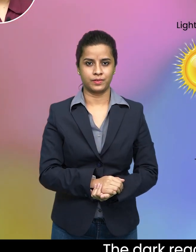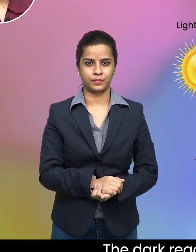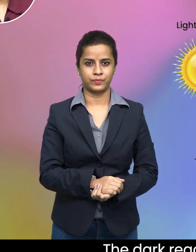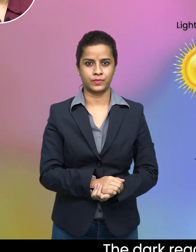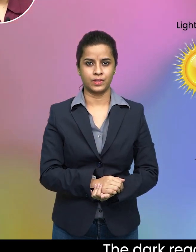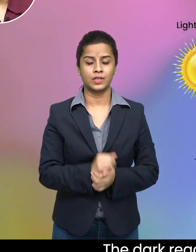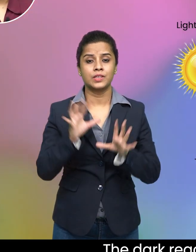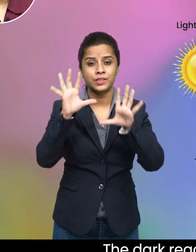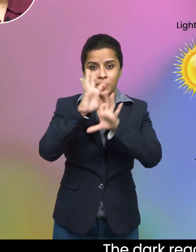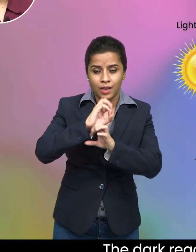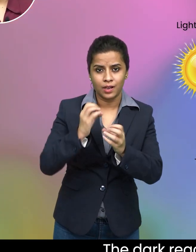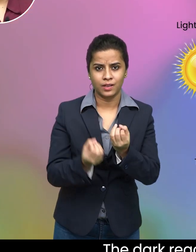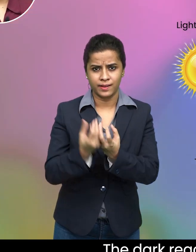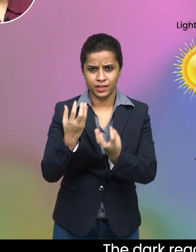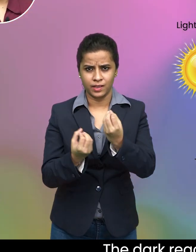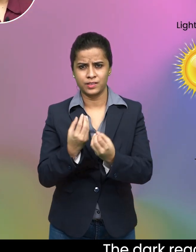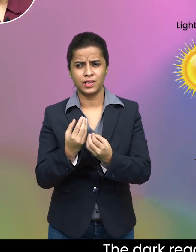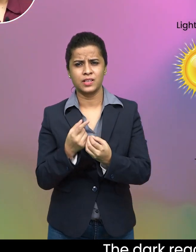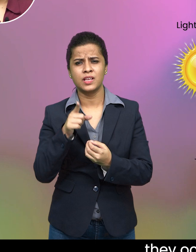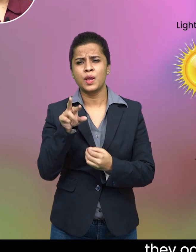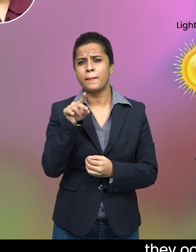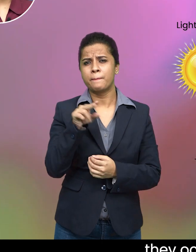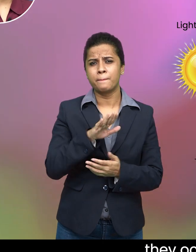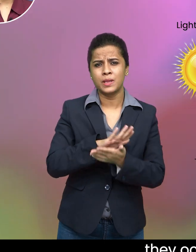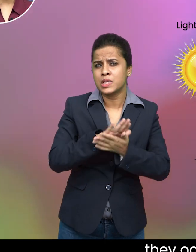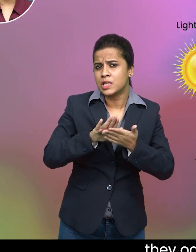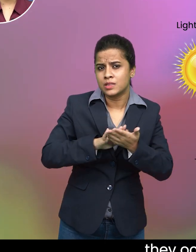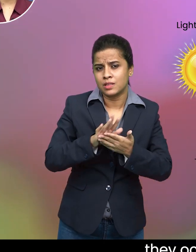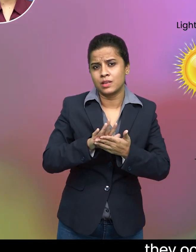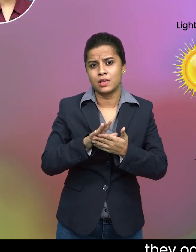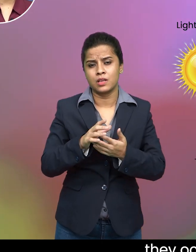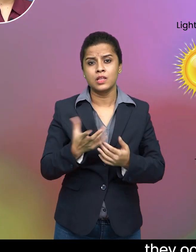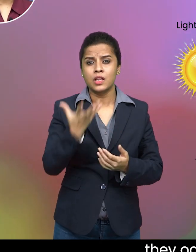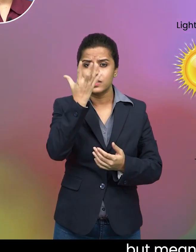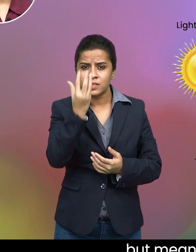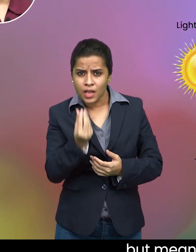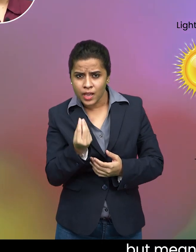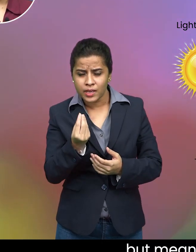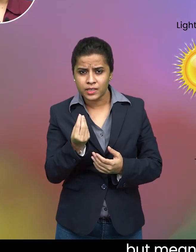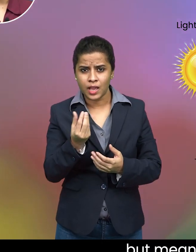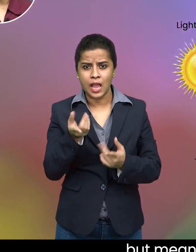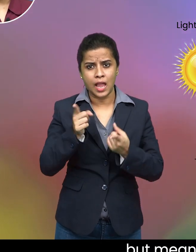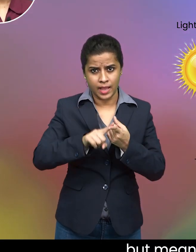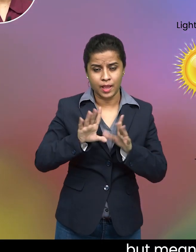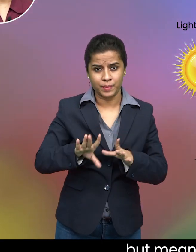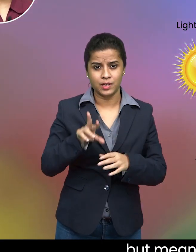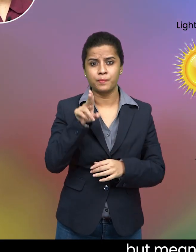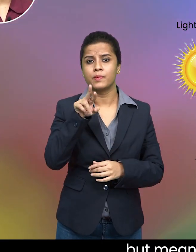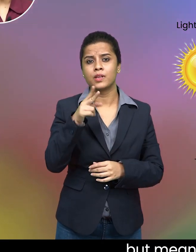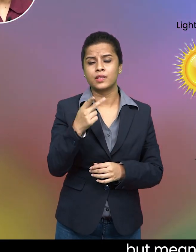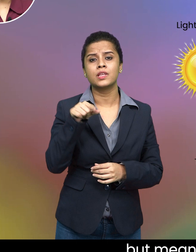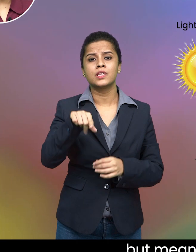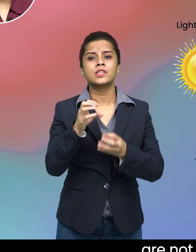The dark reaction does not mean that they occur in the dark at night, but means that